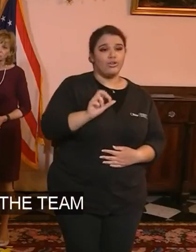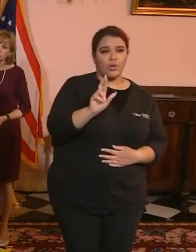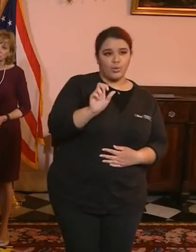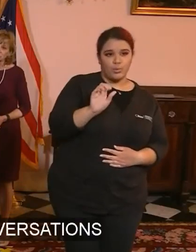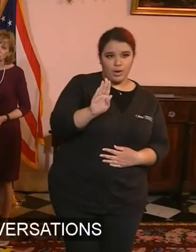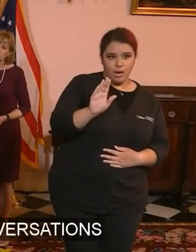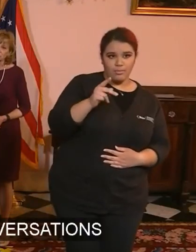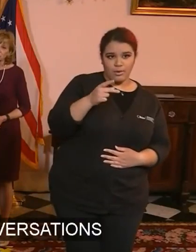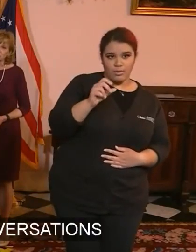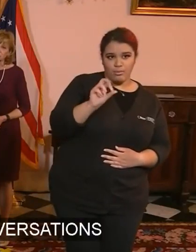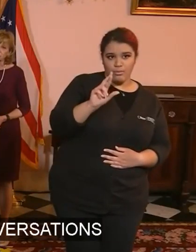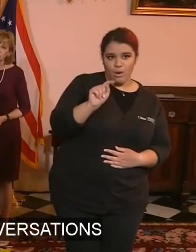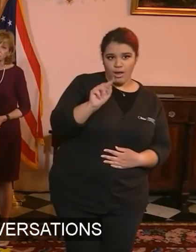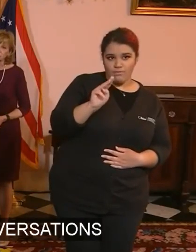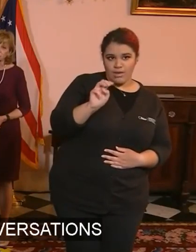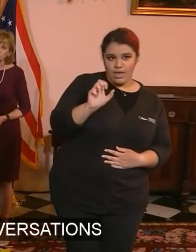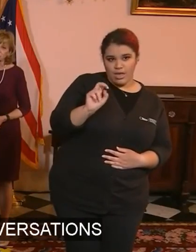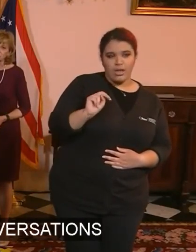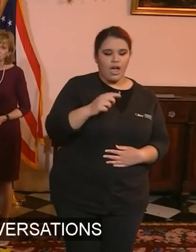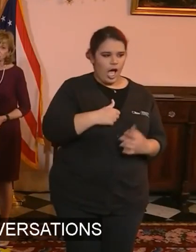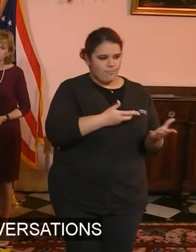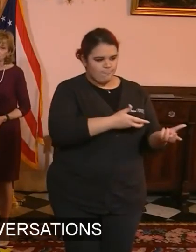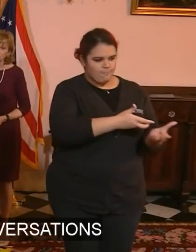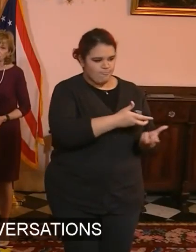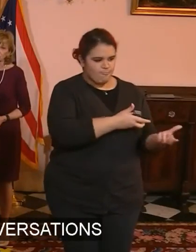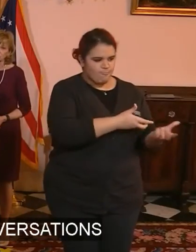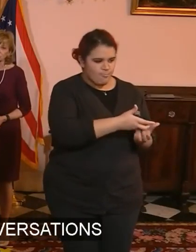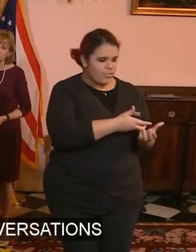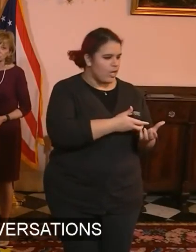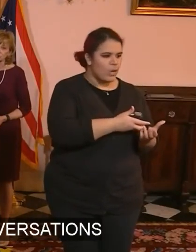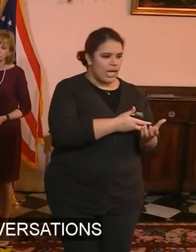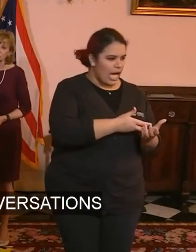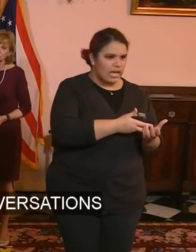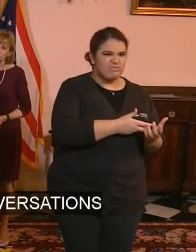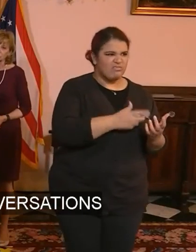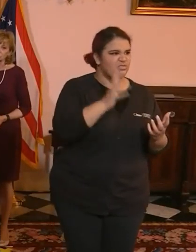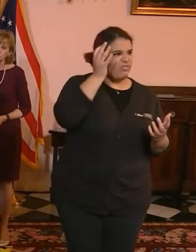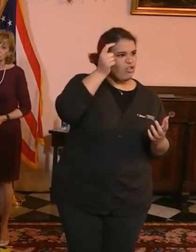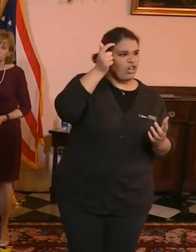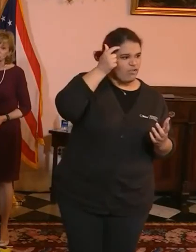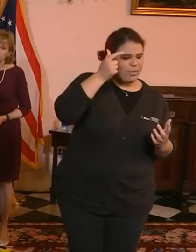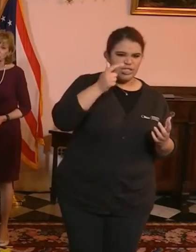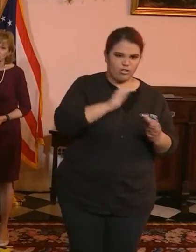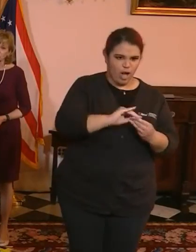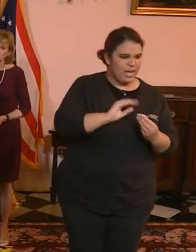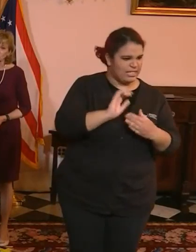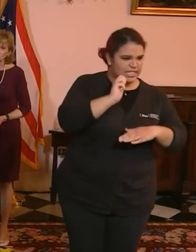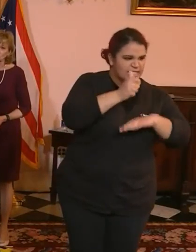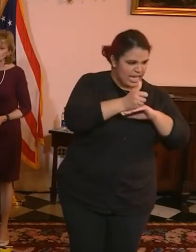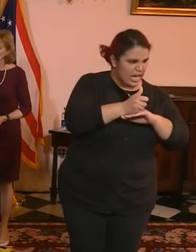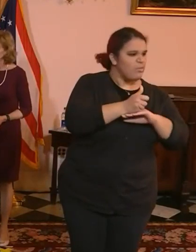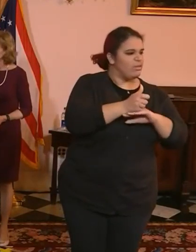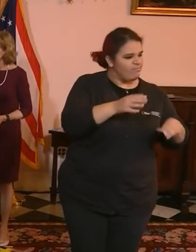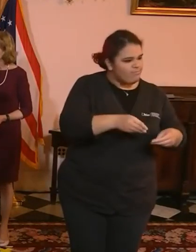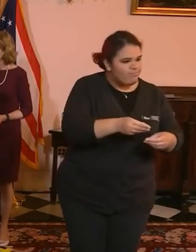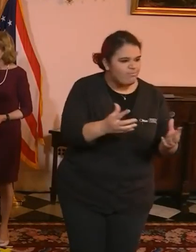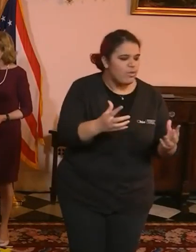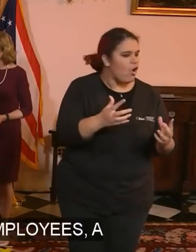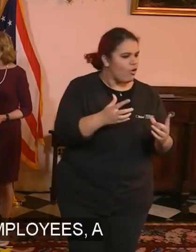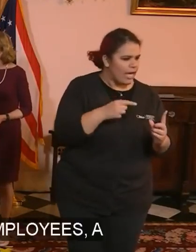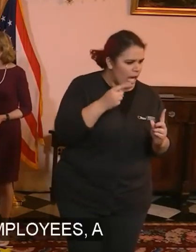working on. We talked about 1099 employees, a big concern for us, because if